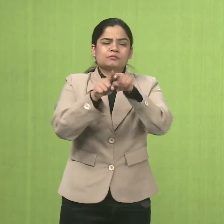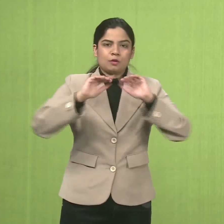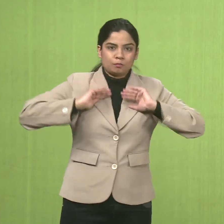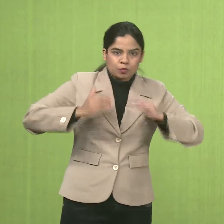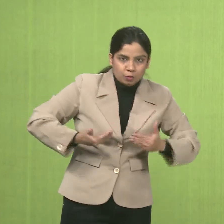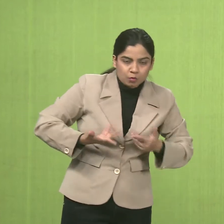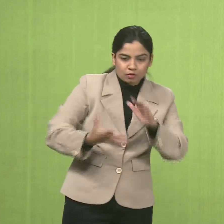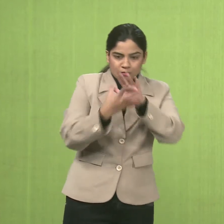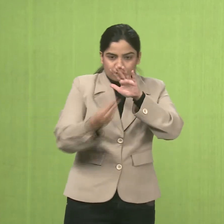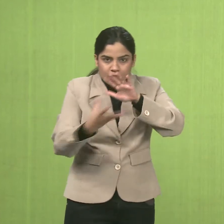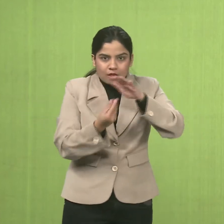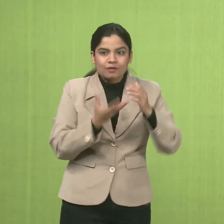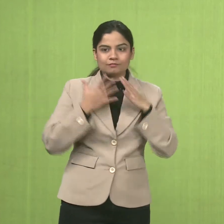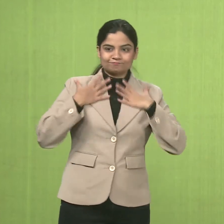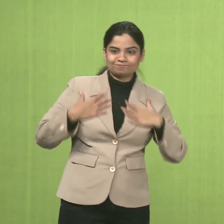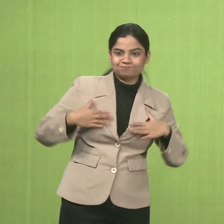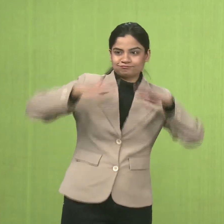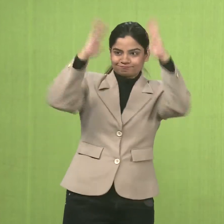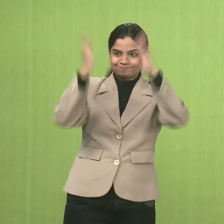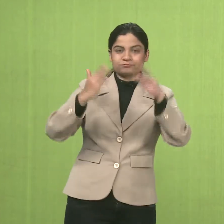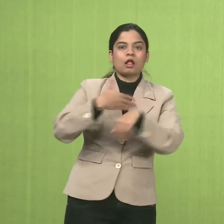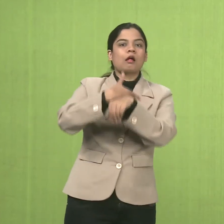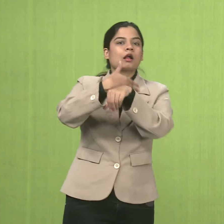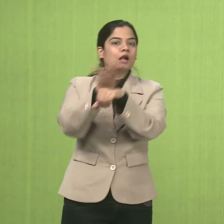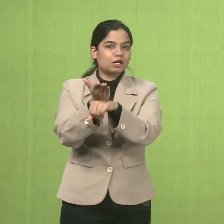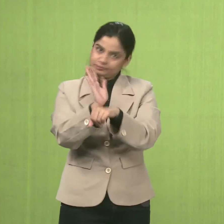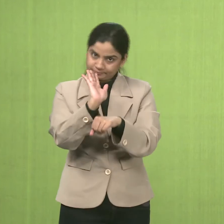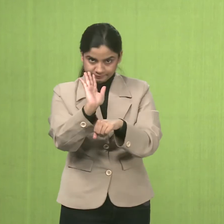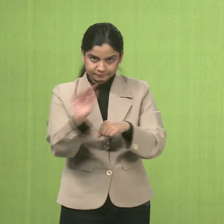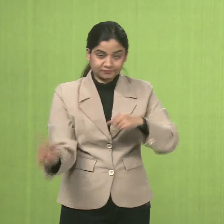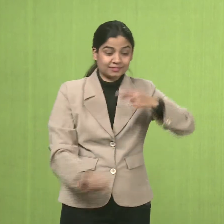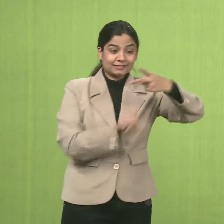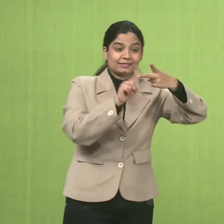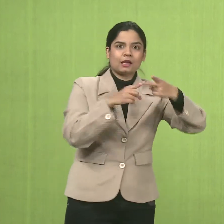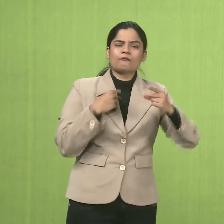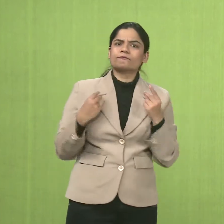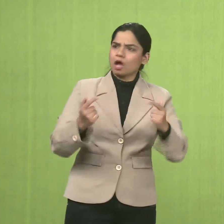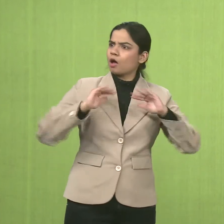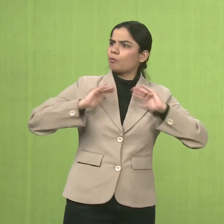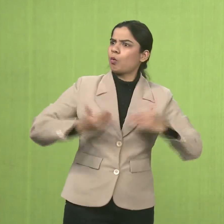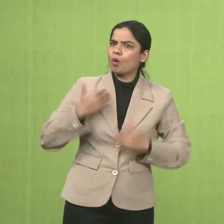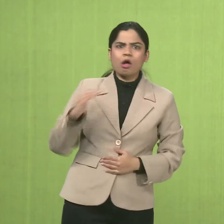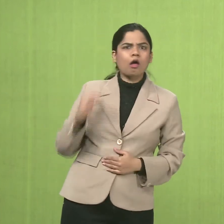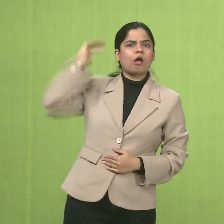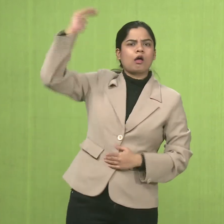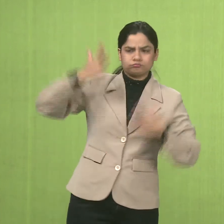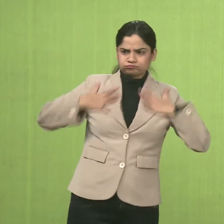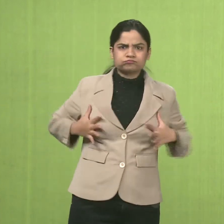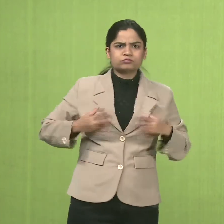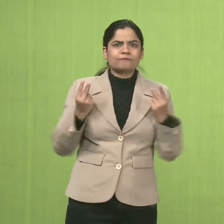maturing girls, be it the hair on the body, the breasts, etc. Second is early maturing